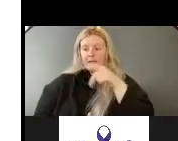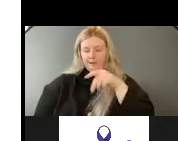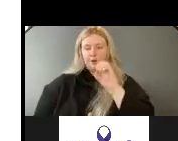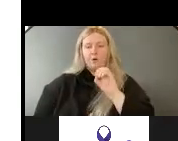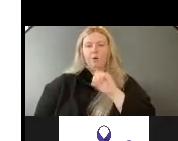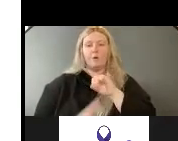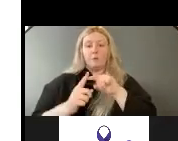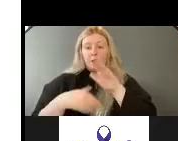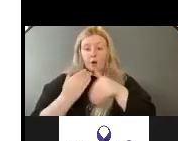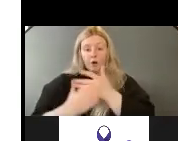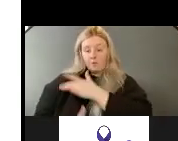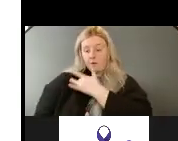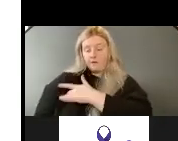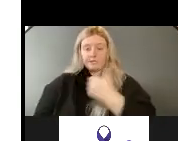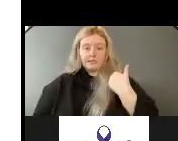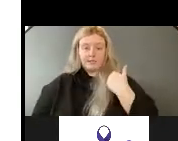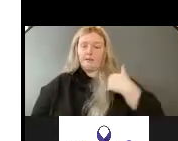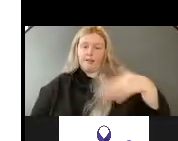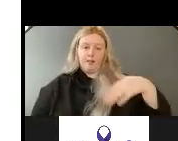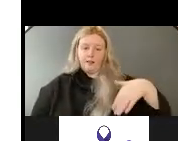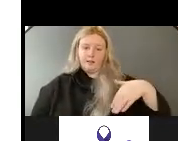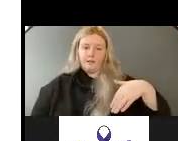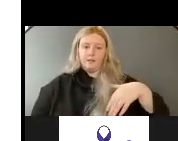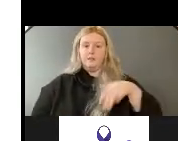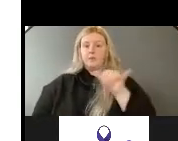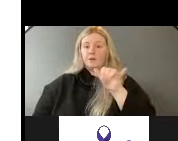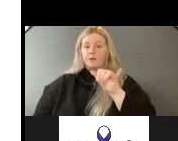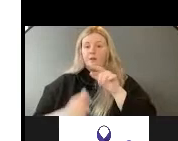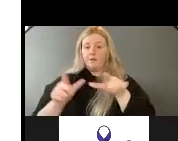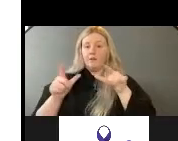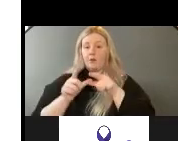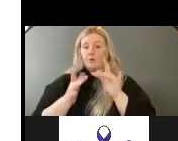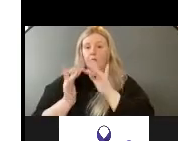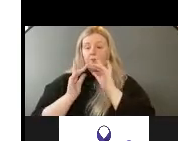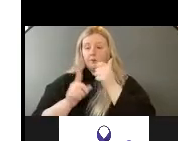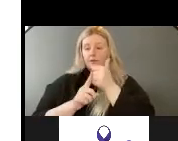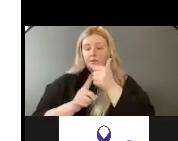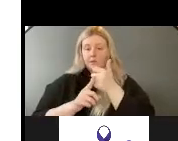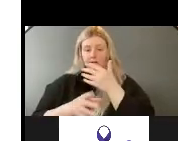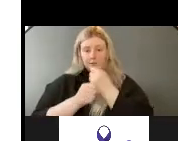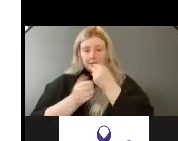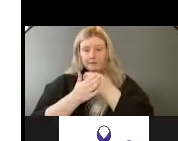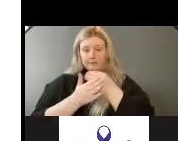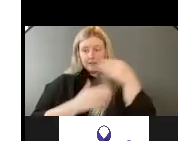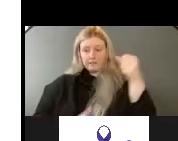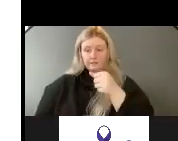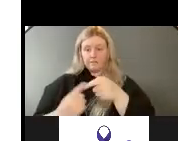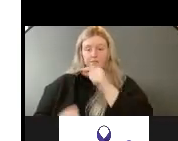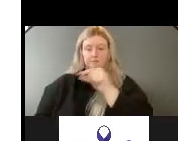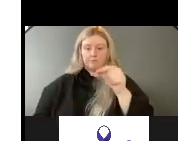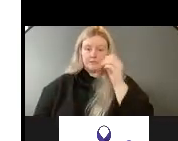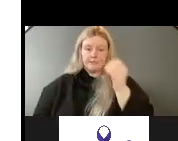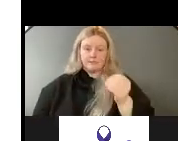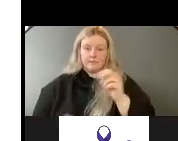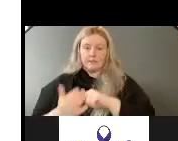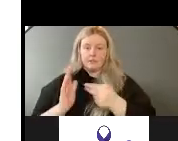network that also doesn't receive, annualized funding. So a lot of the work is happening, off of